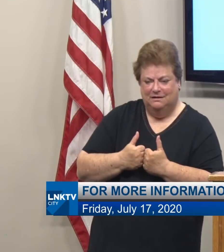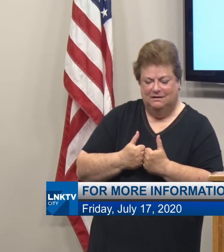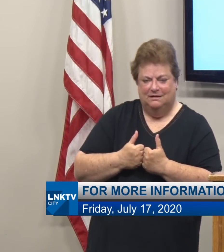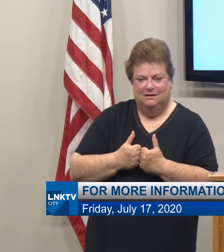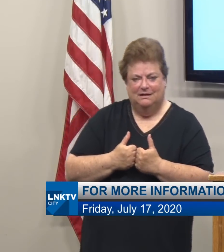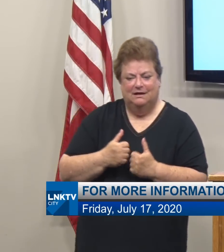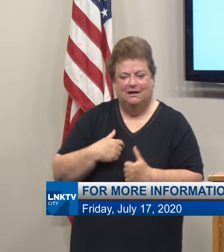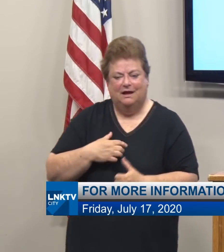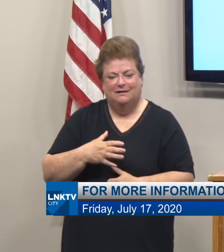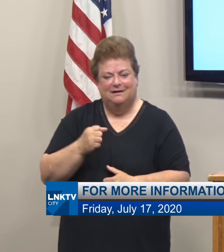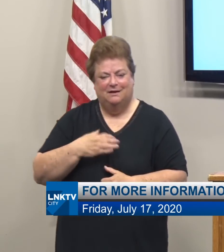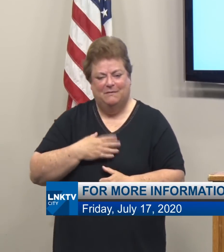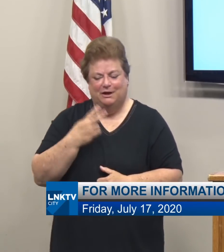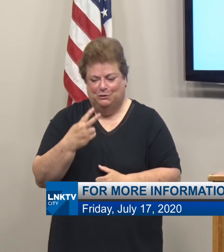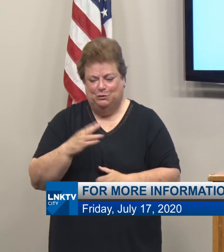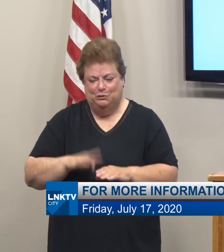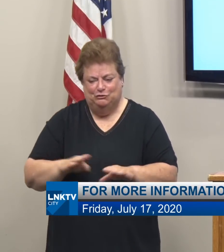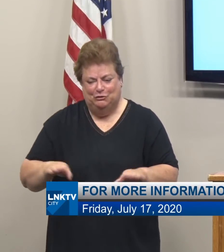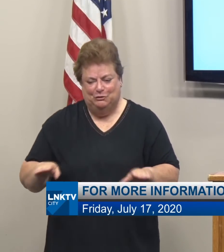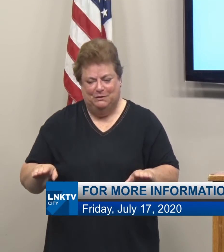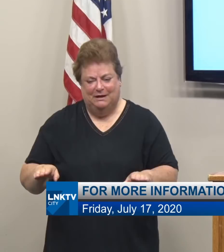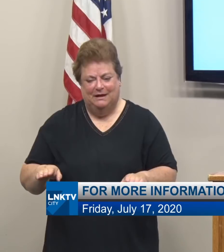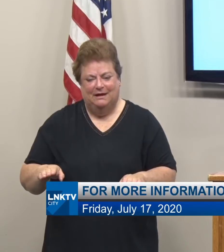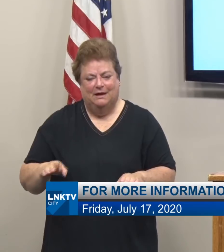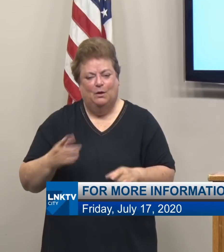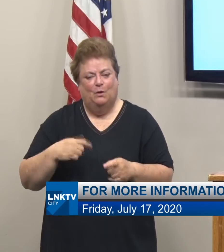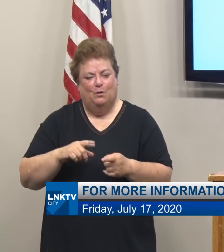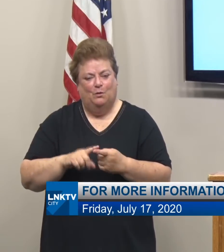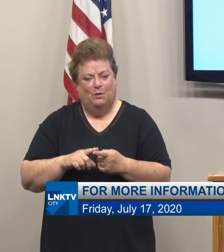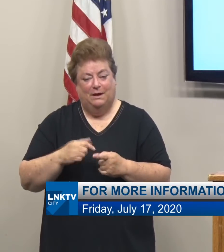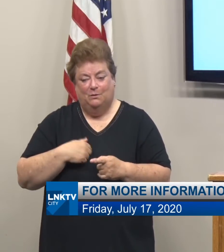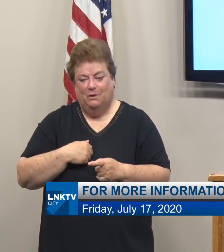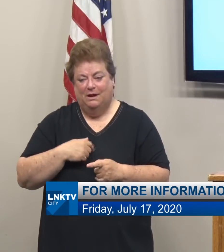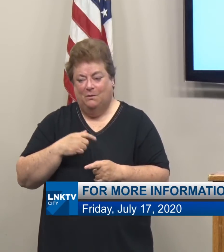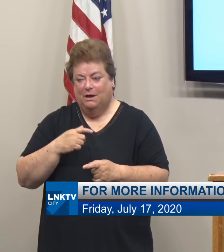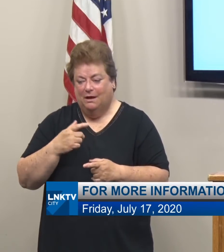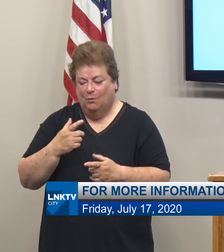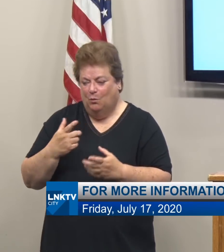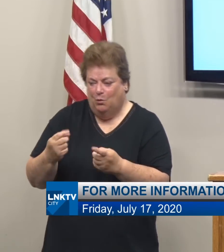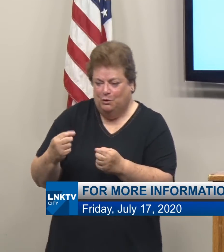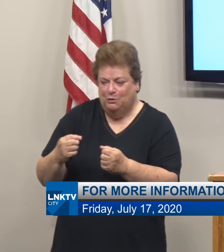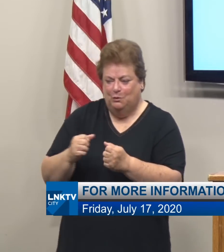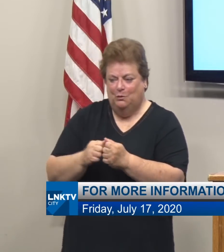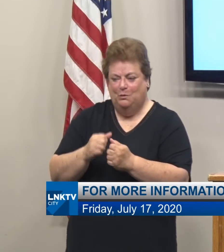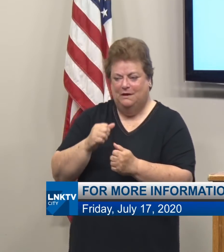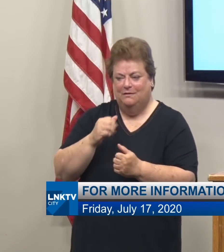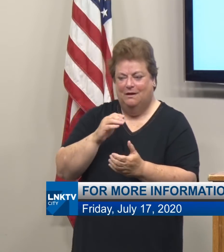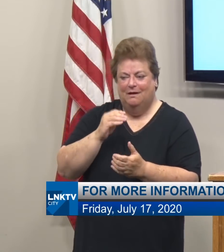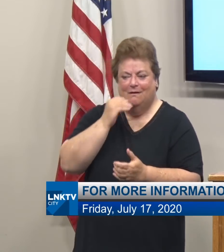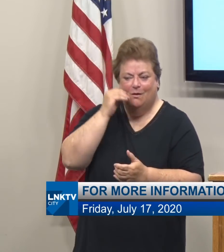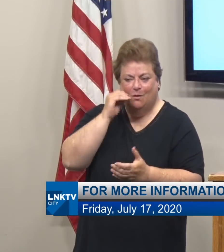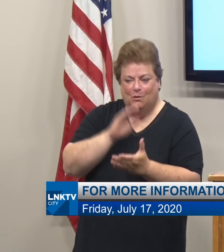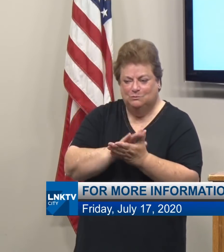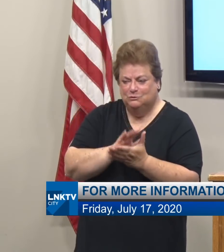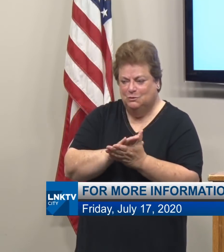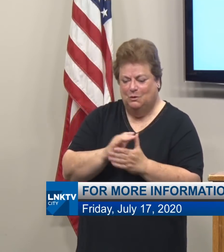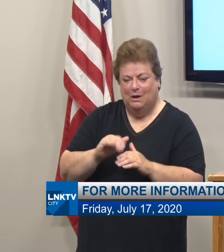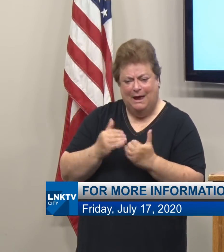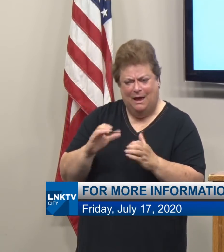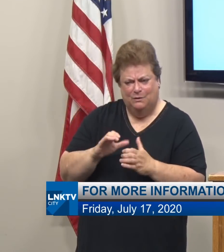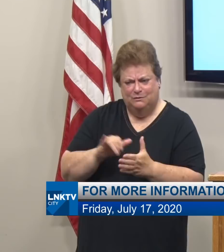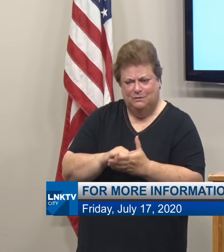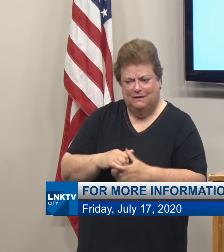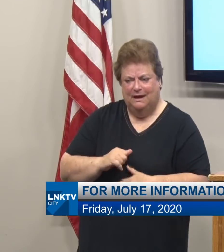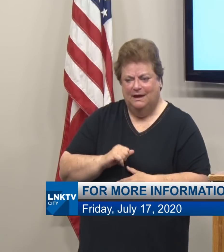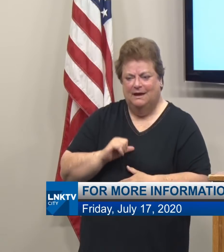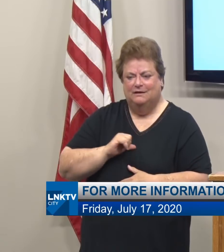kids. We had to split between myself and my wife on days when we were going to homeschool. The kids at home, how are we going to do this? So I had